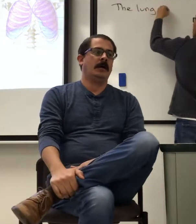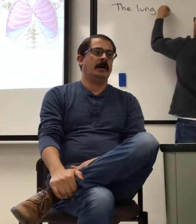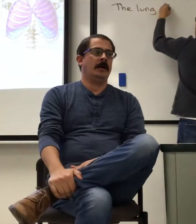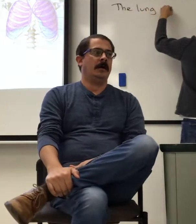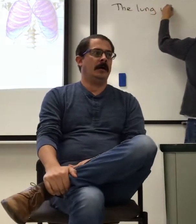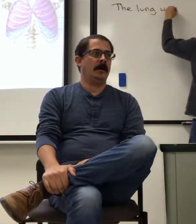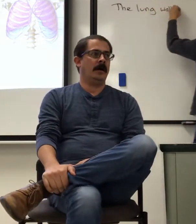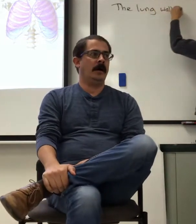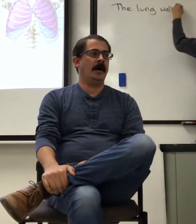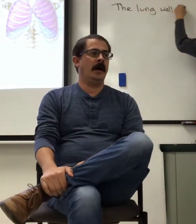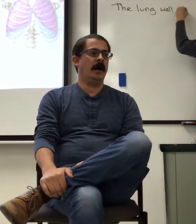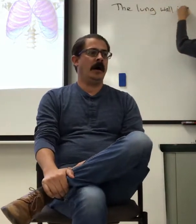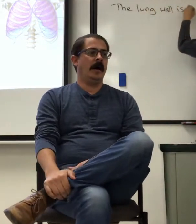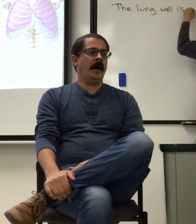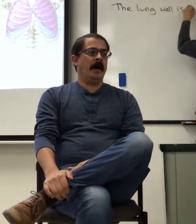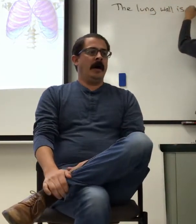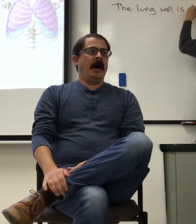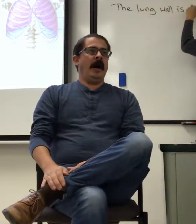The lung wall